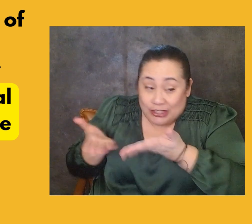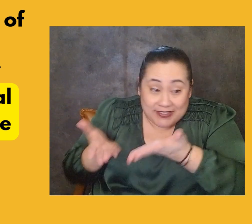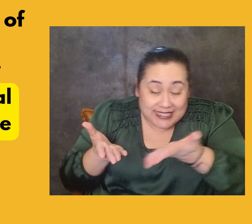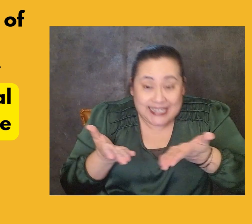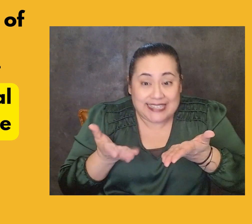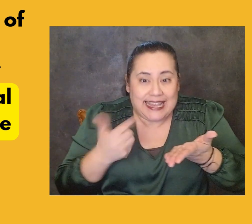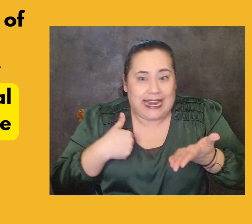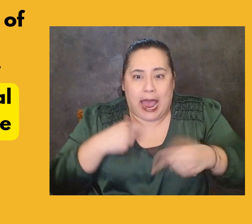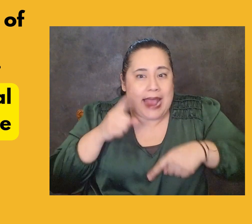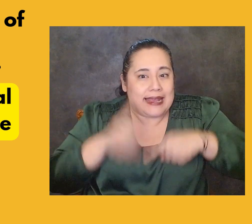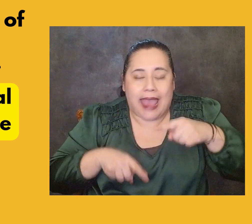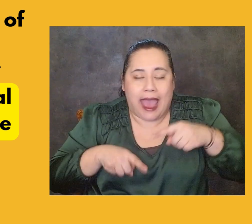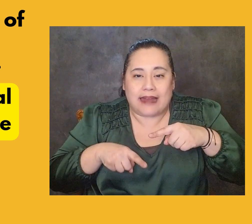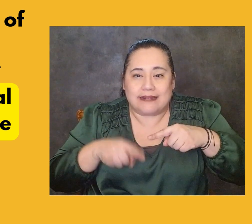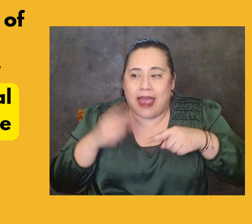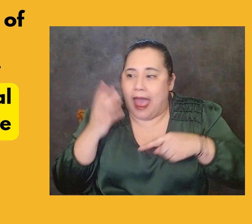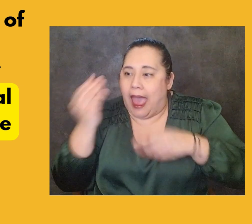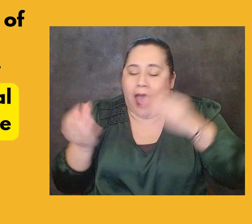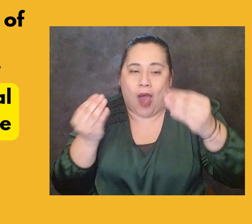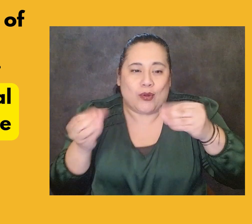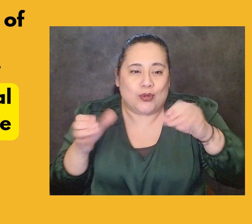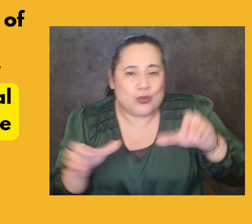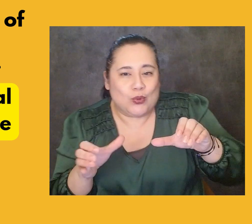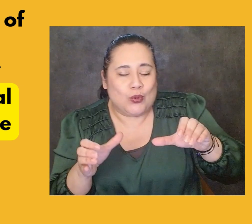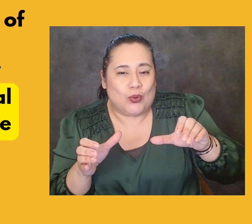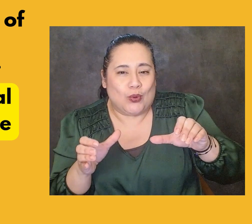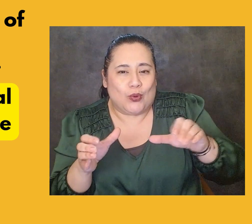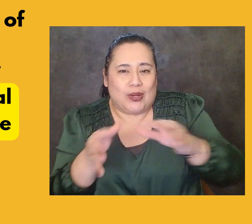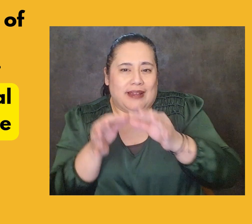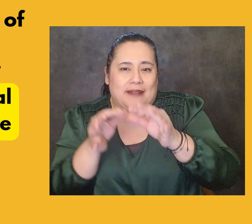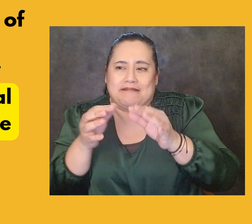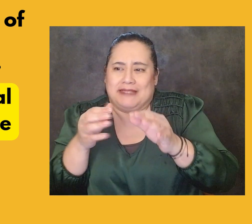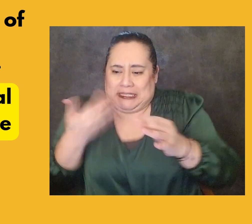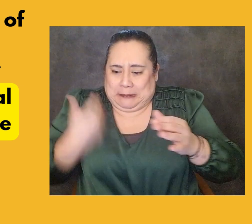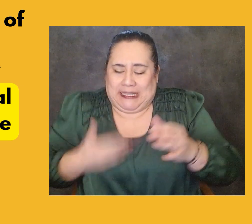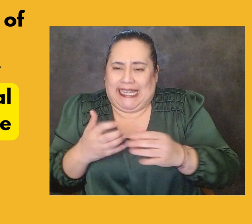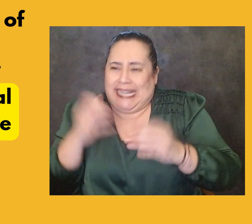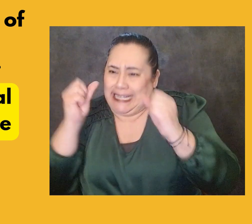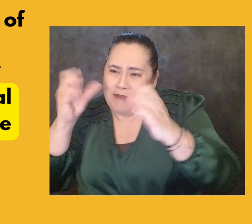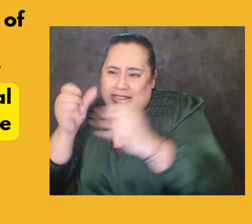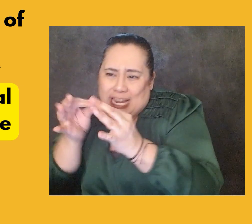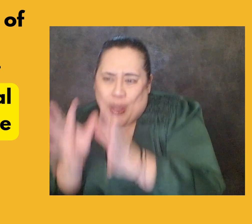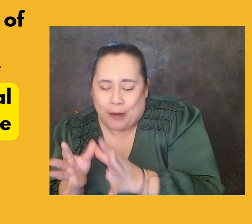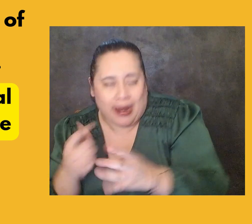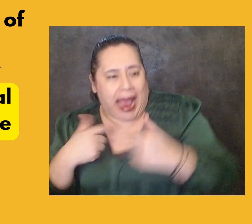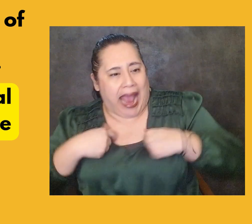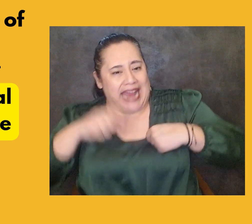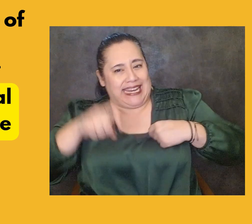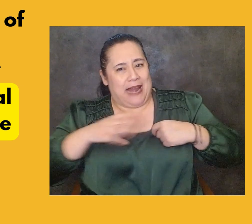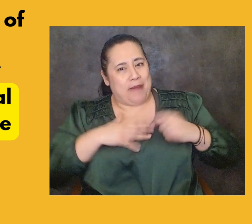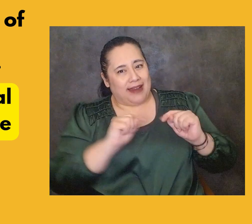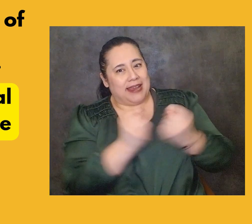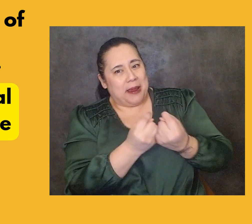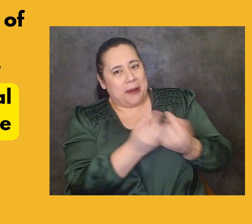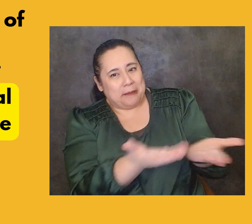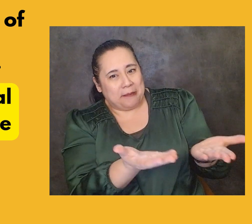I can't be out there. You can't be the amazing interpreter. I need my team to do that.